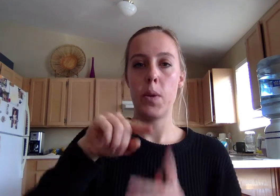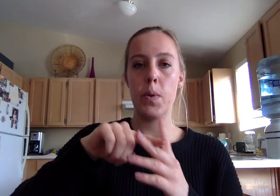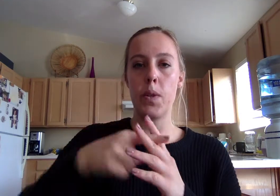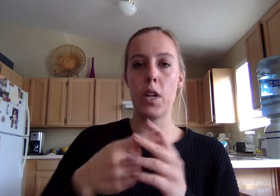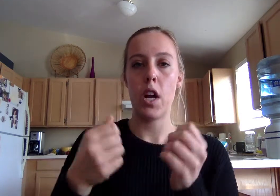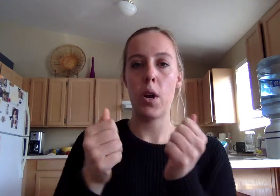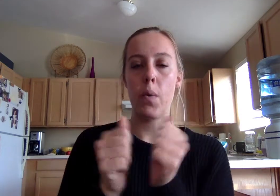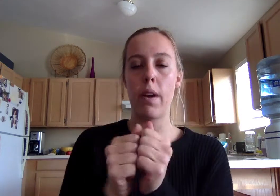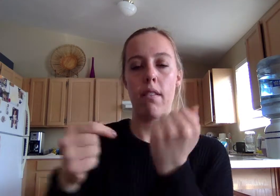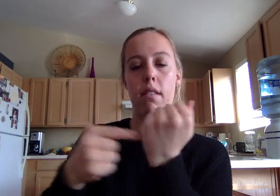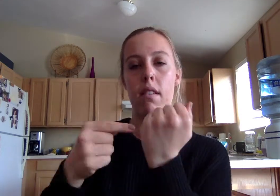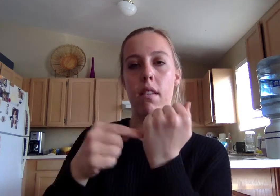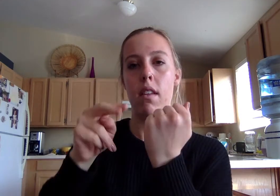the control center of the cell.